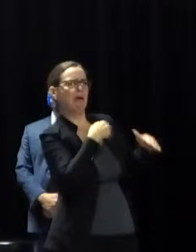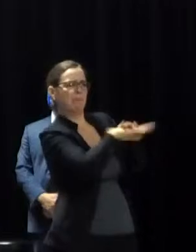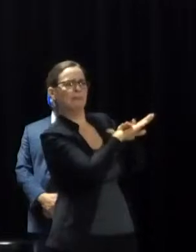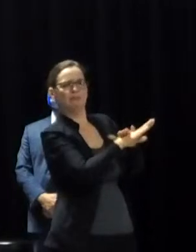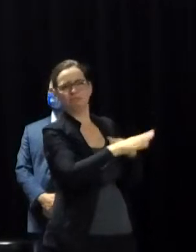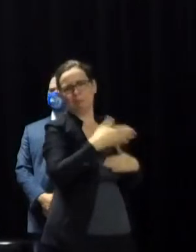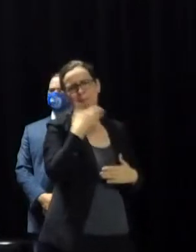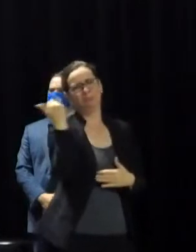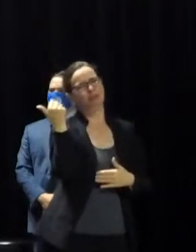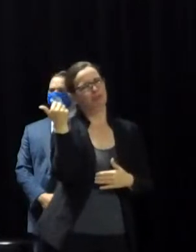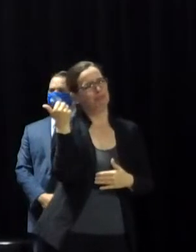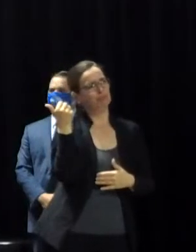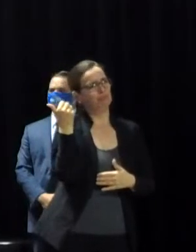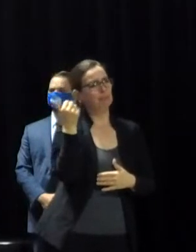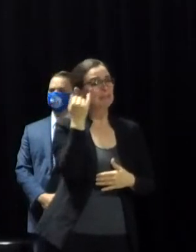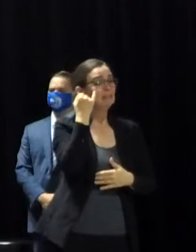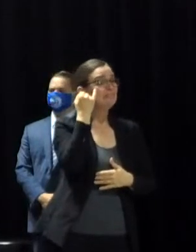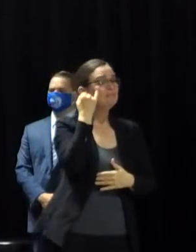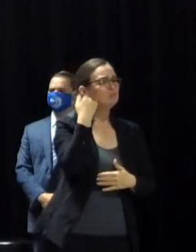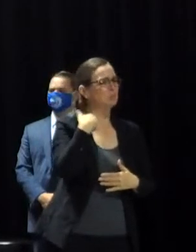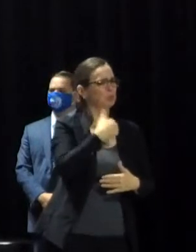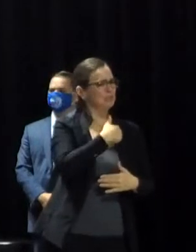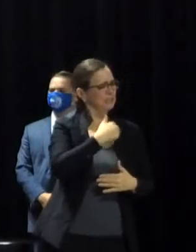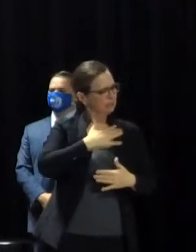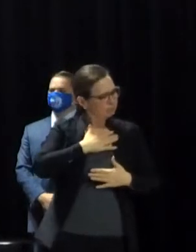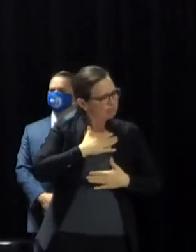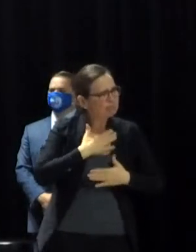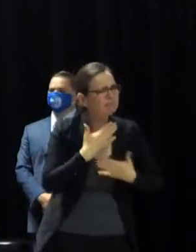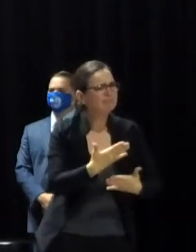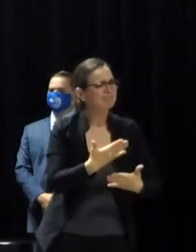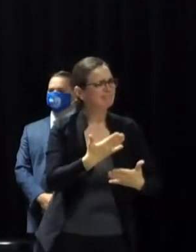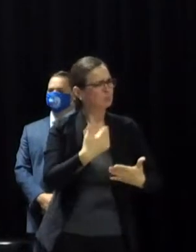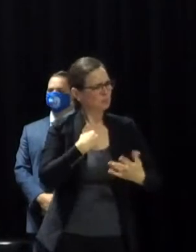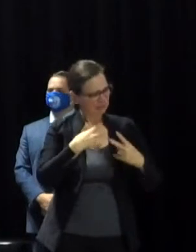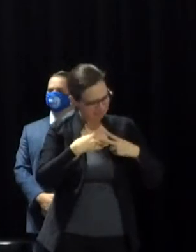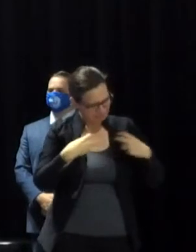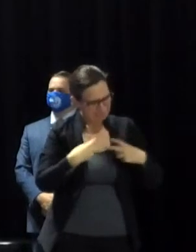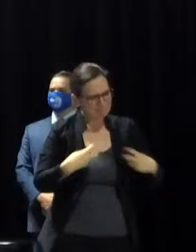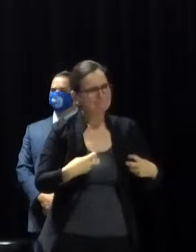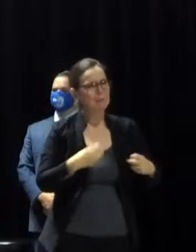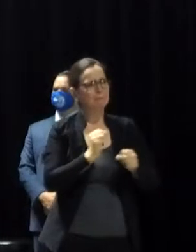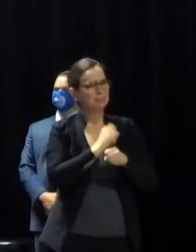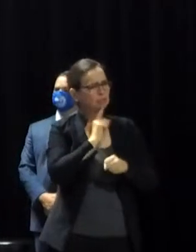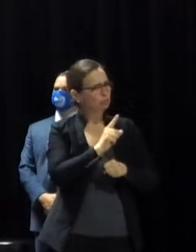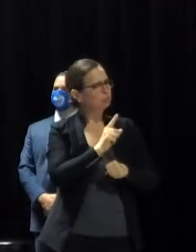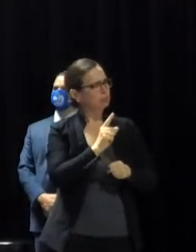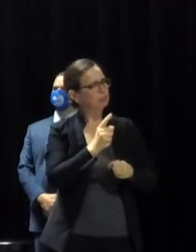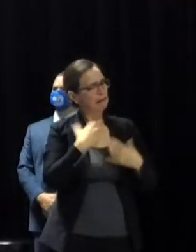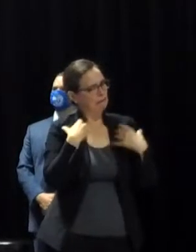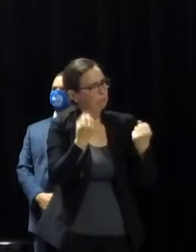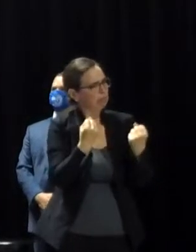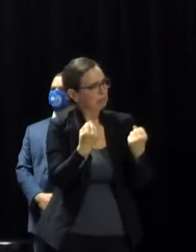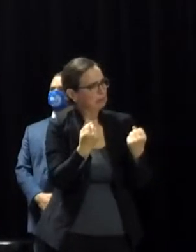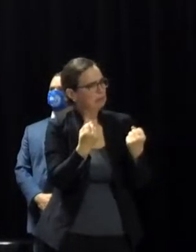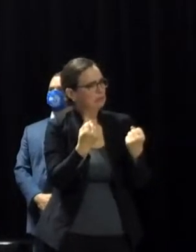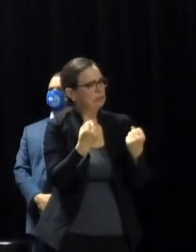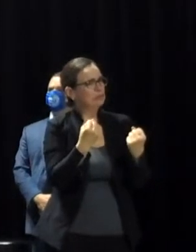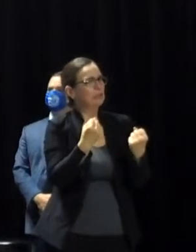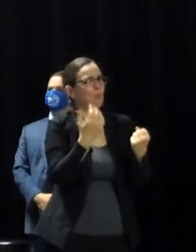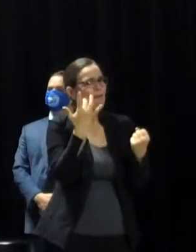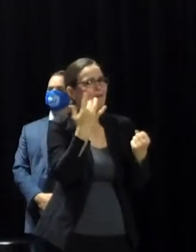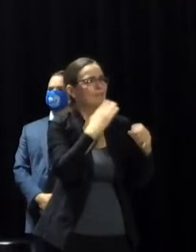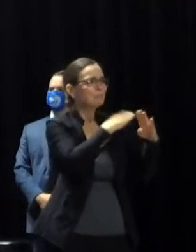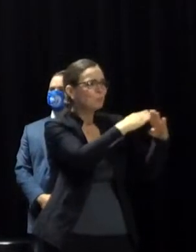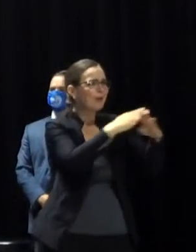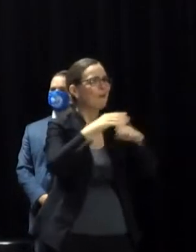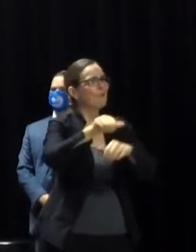pleasure-seeking behavior, that it has to happen now, it will really be very helpful for the rest of the community and for